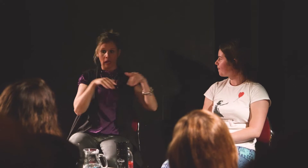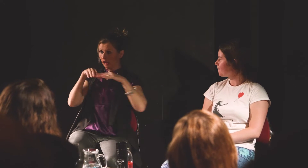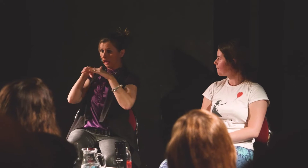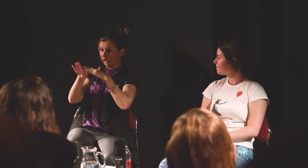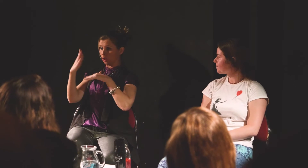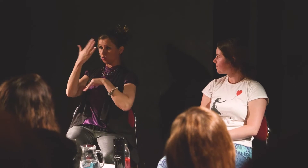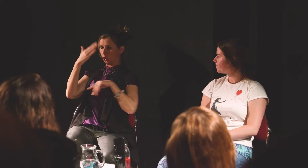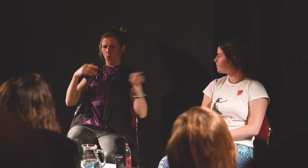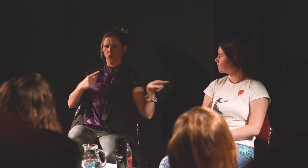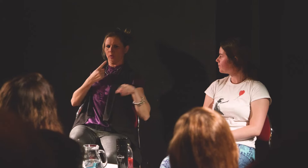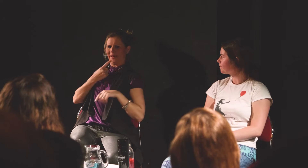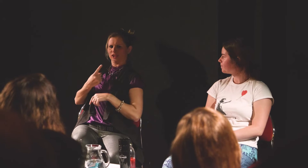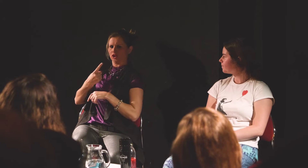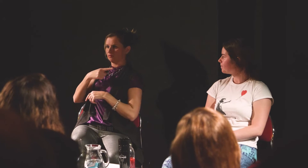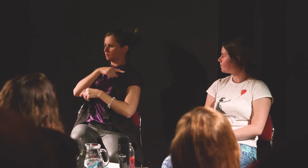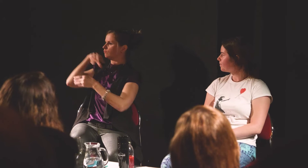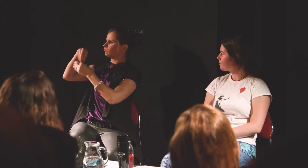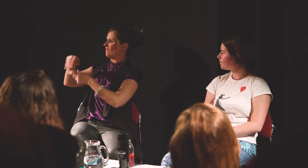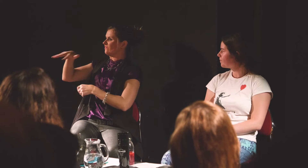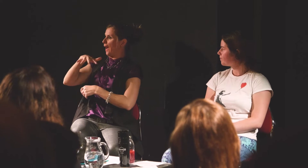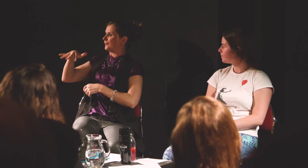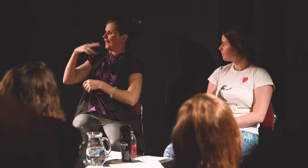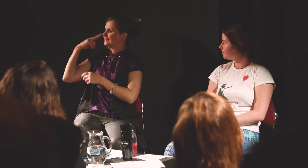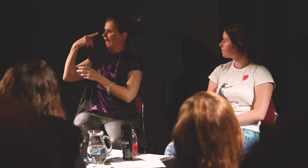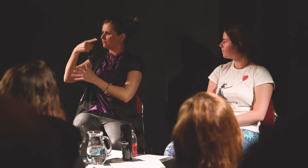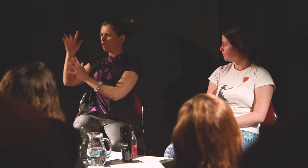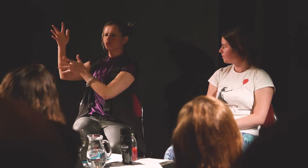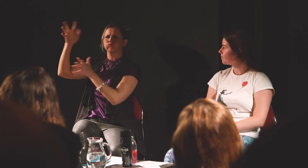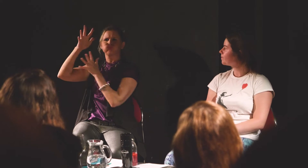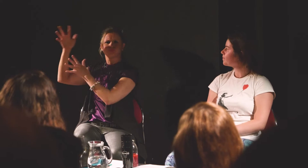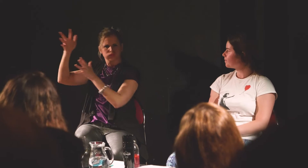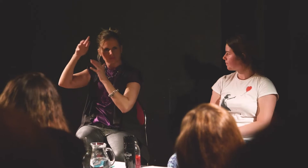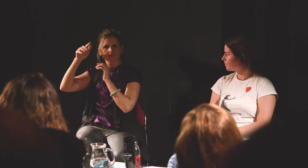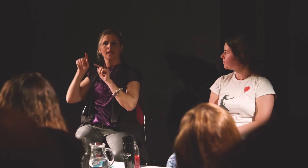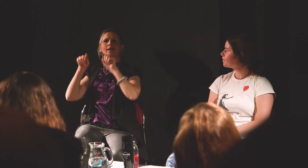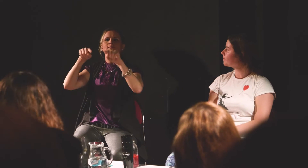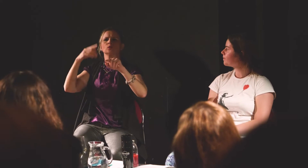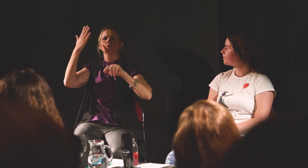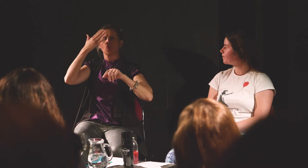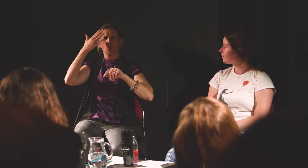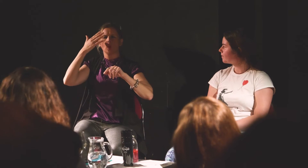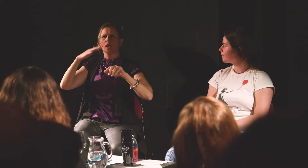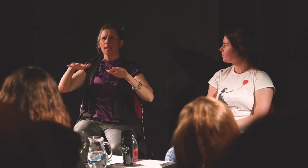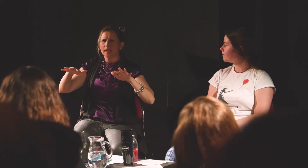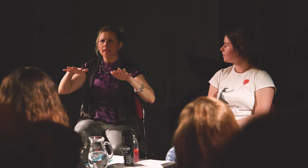could just clarify, you talked about your education and you're a family of